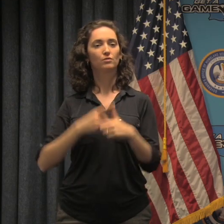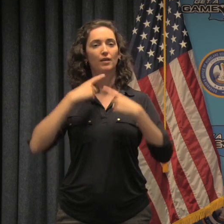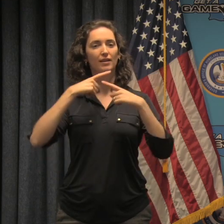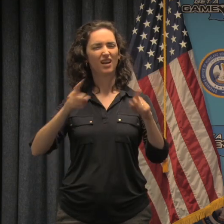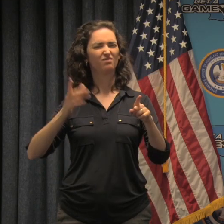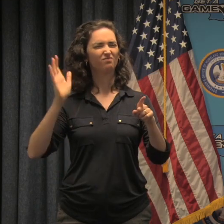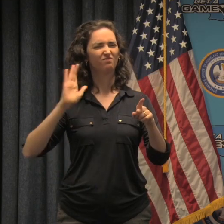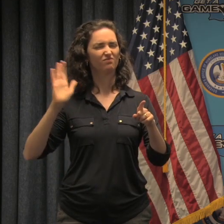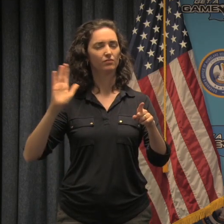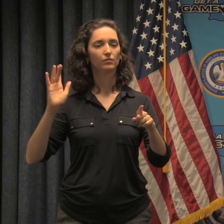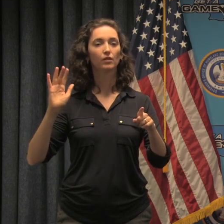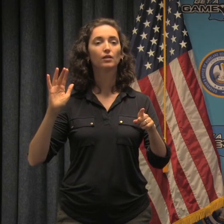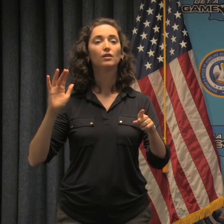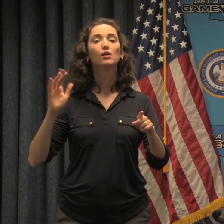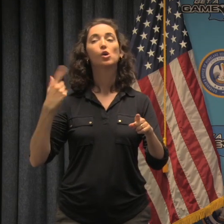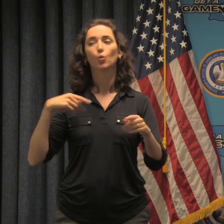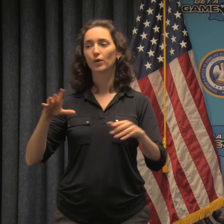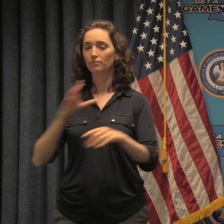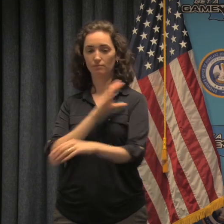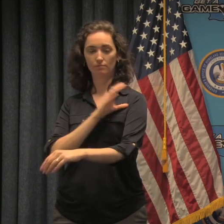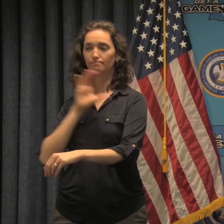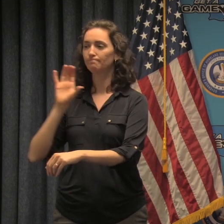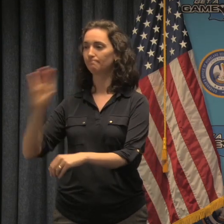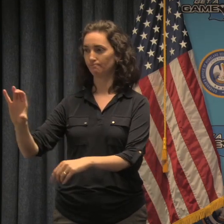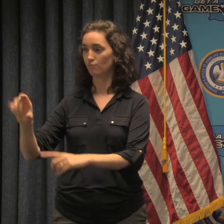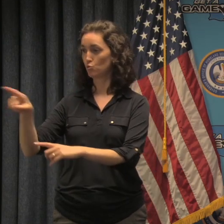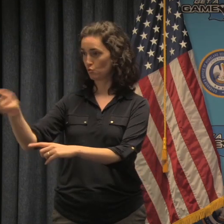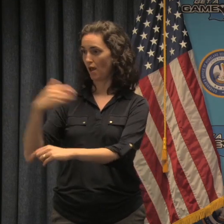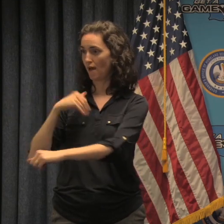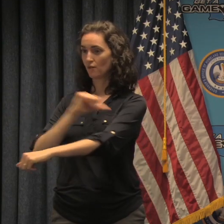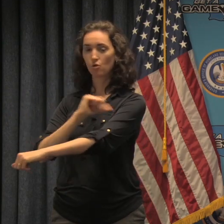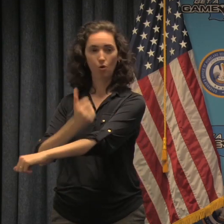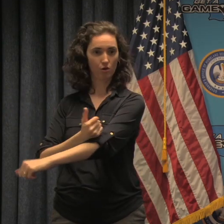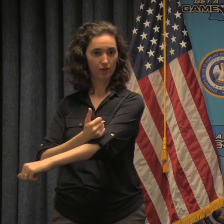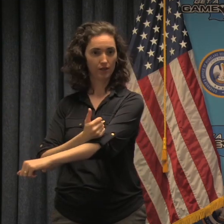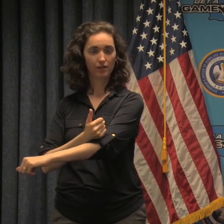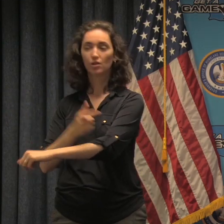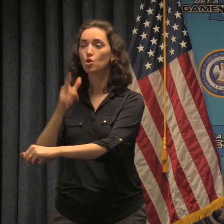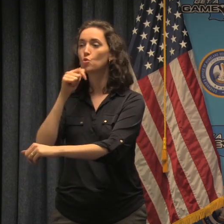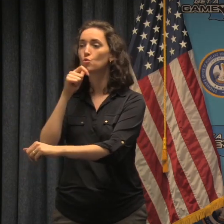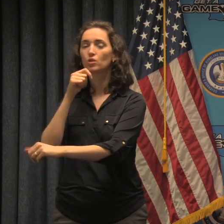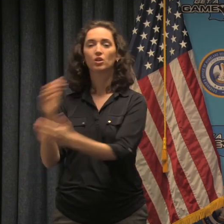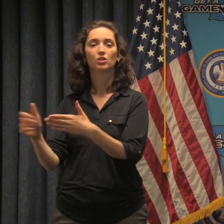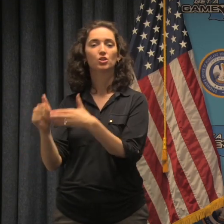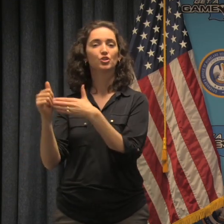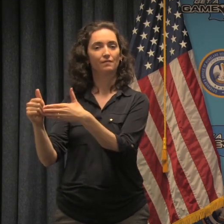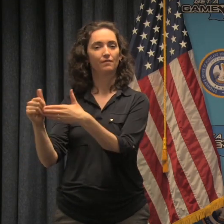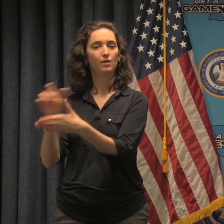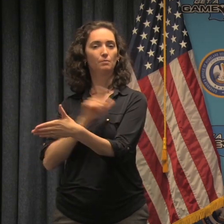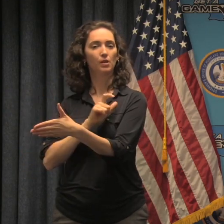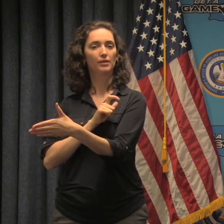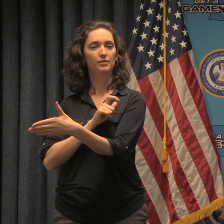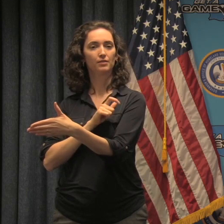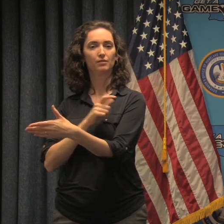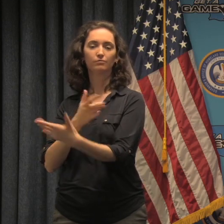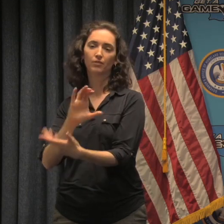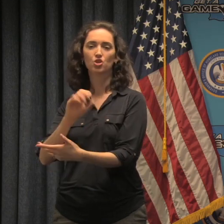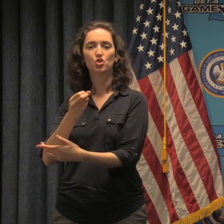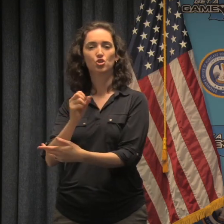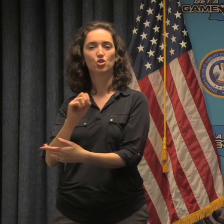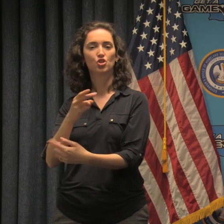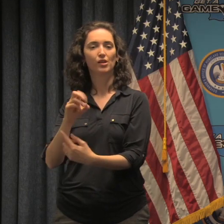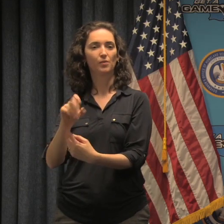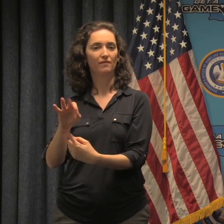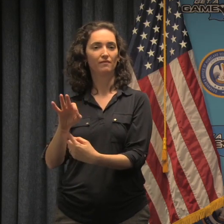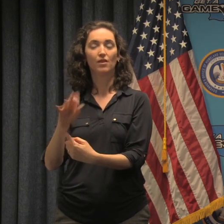we granted that authority to the chief law enforcement officers of the parishes, the sheriffs.